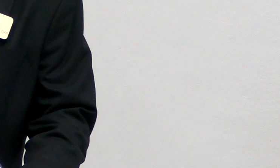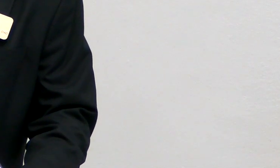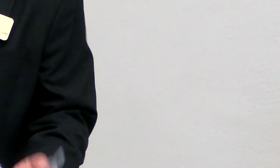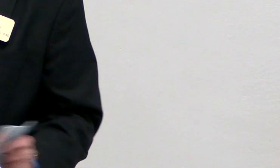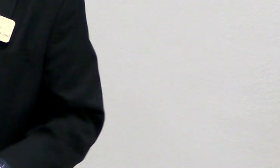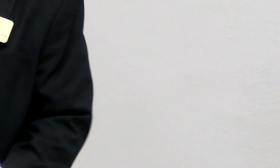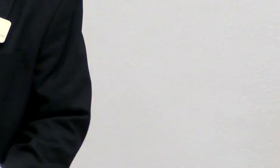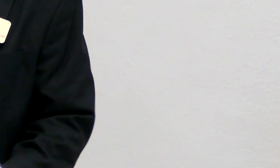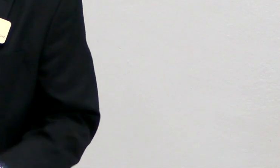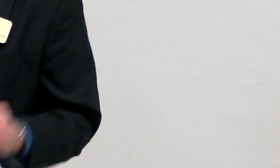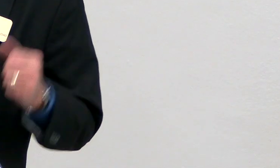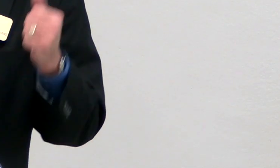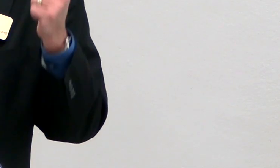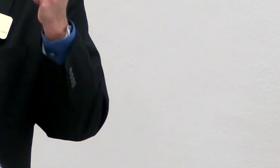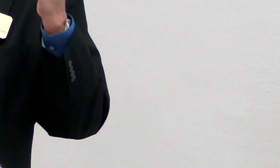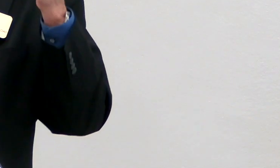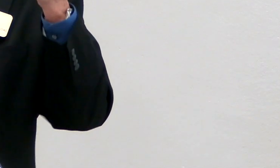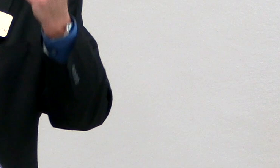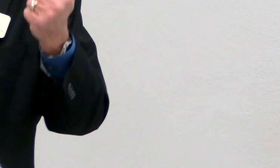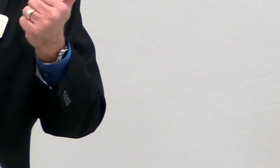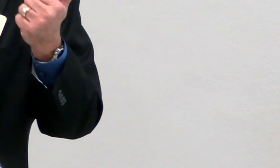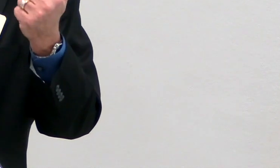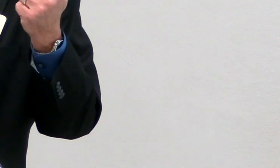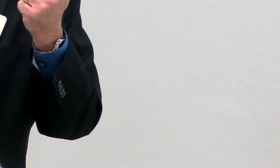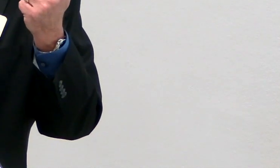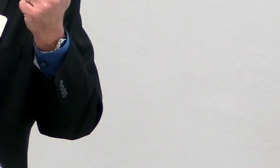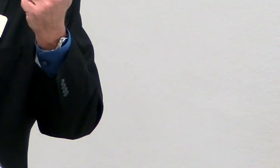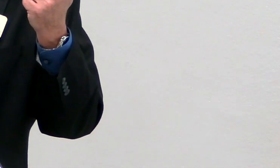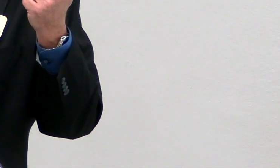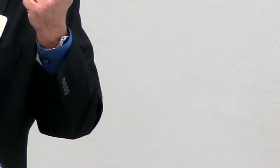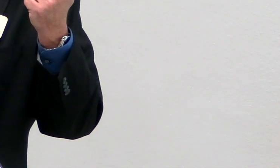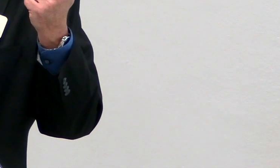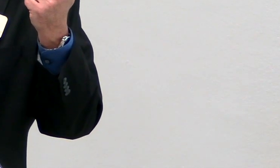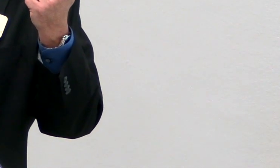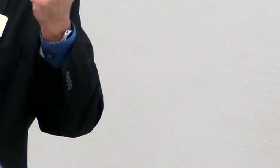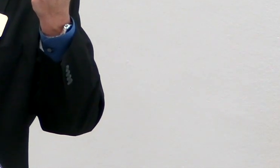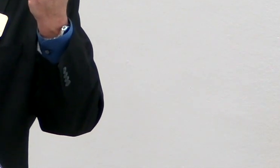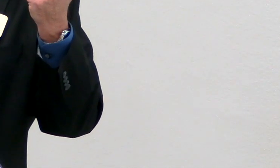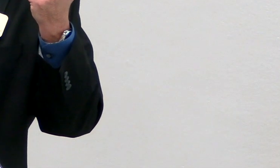Roselle, Hanover Park, Rolling Meadows,